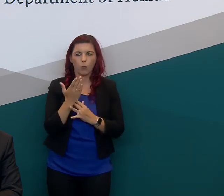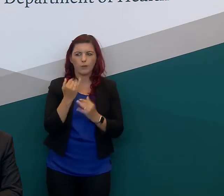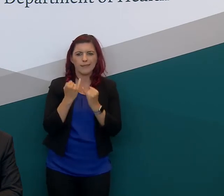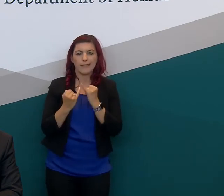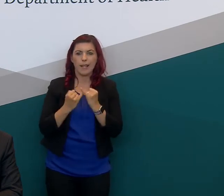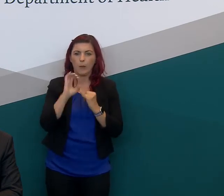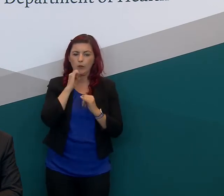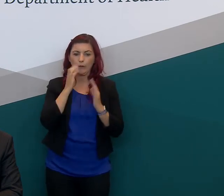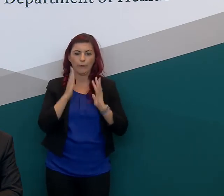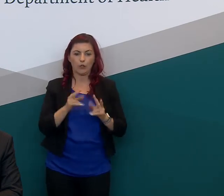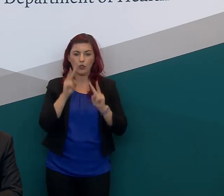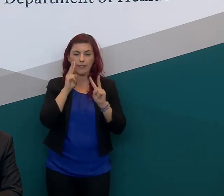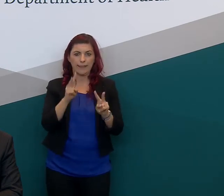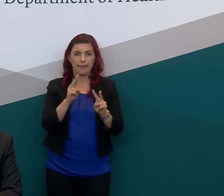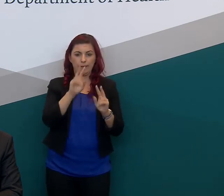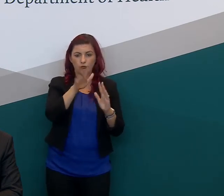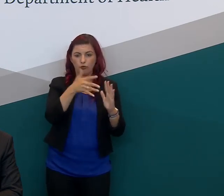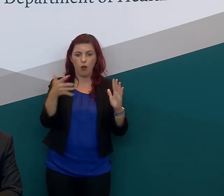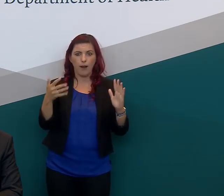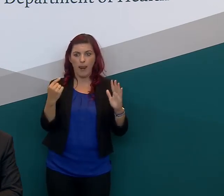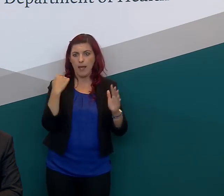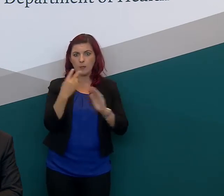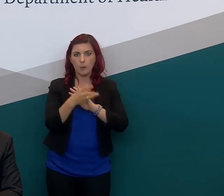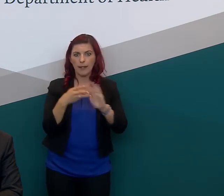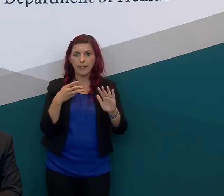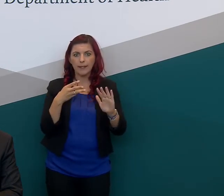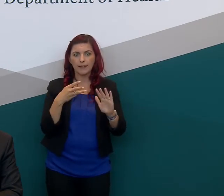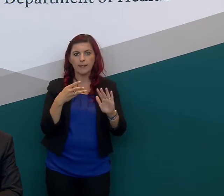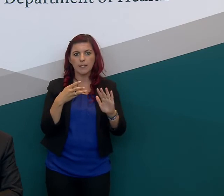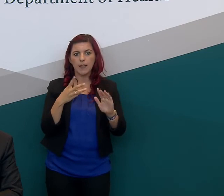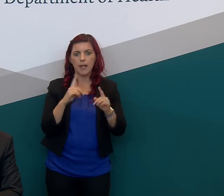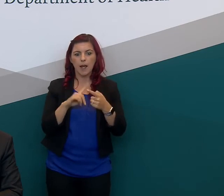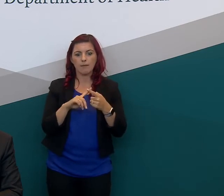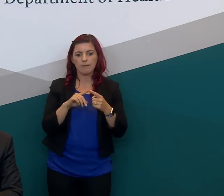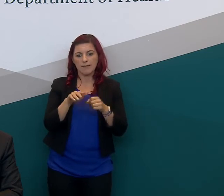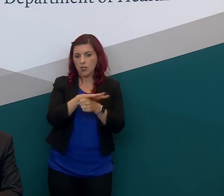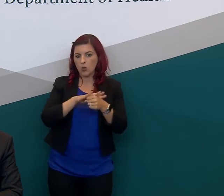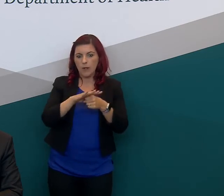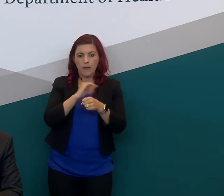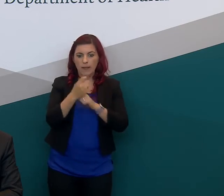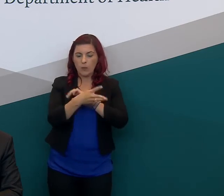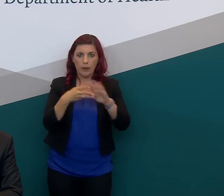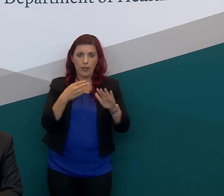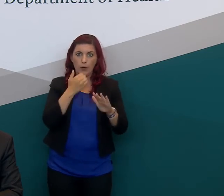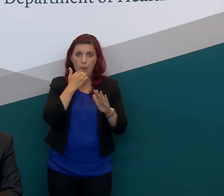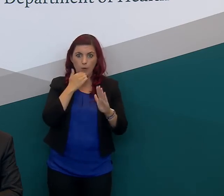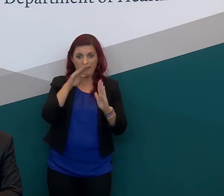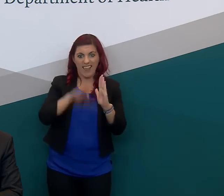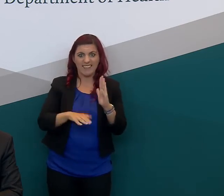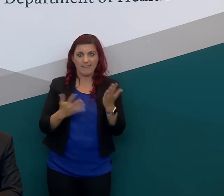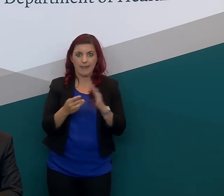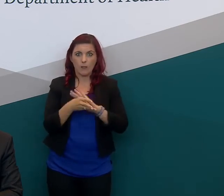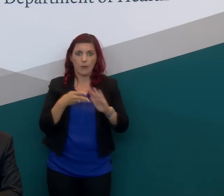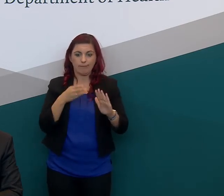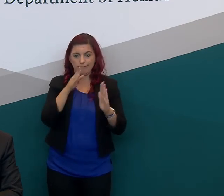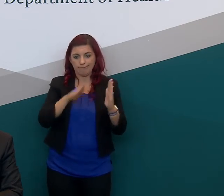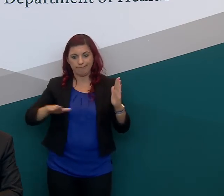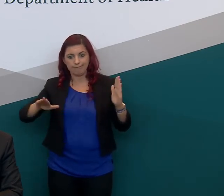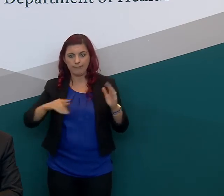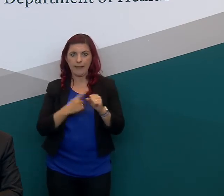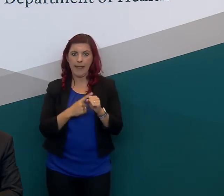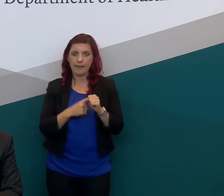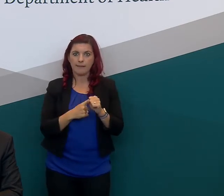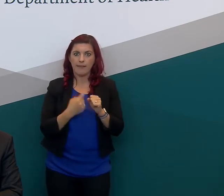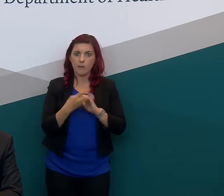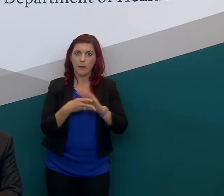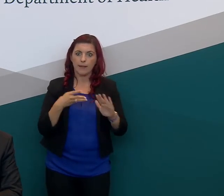seen these charts last week, and the situation this week is that the numbers are lower than they were last week. So this